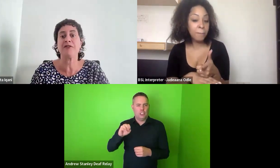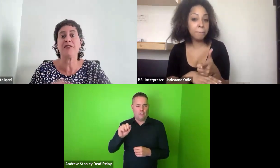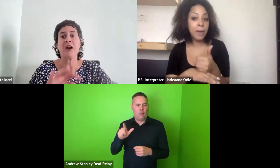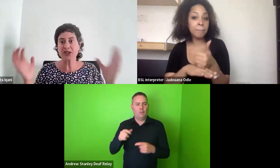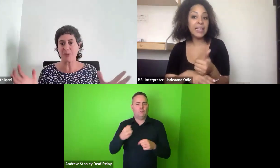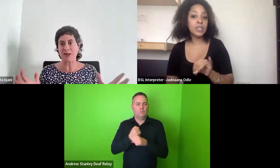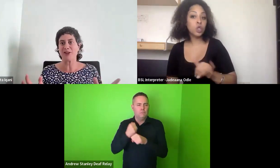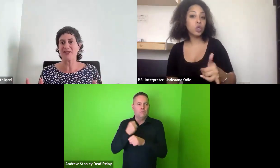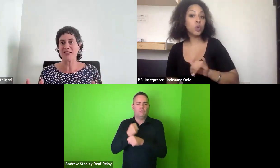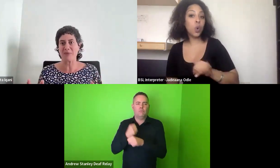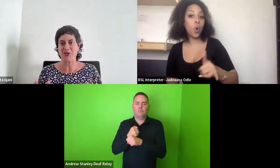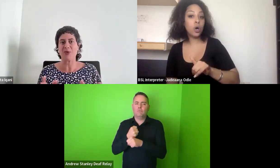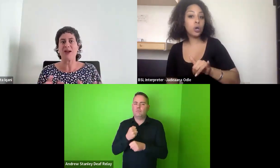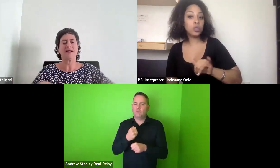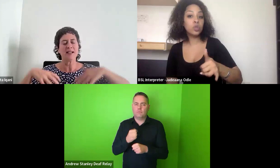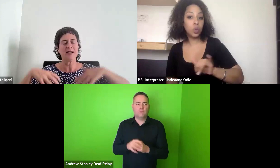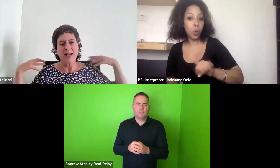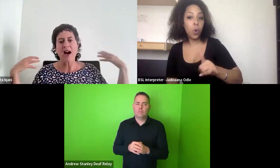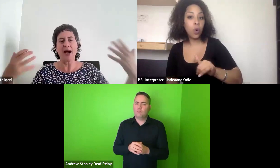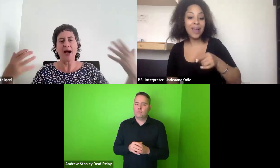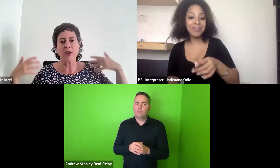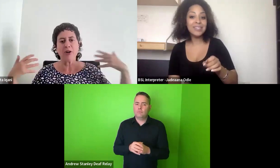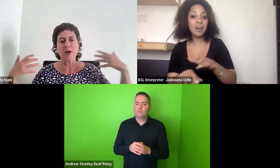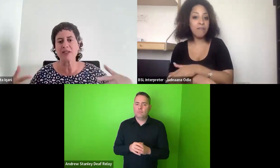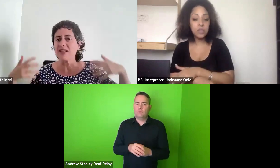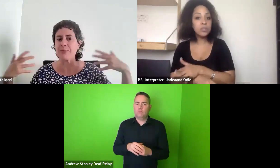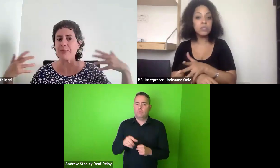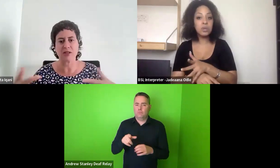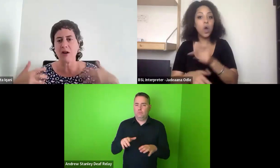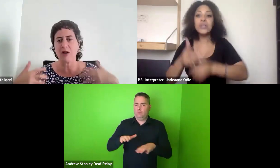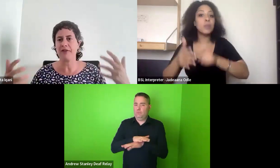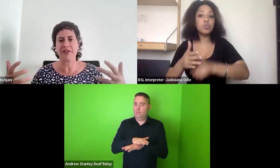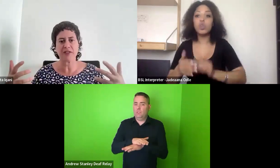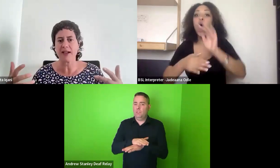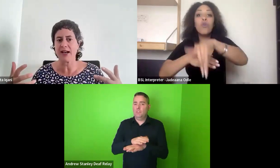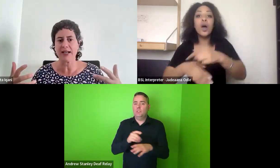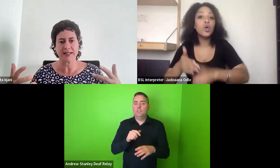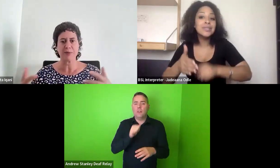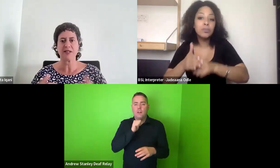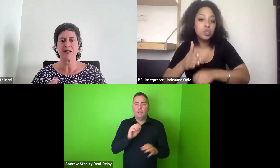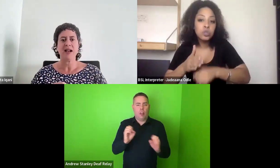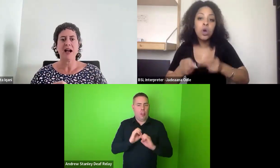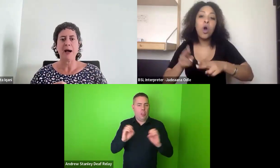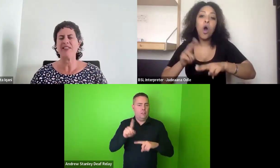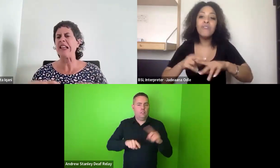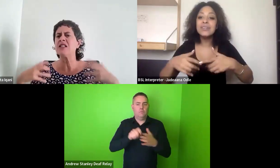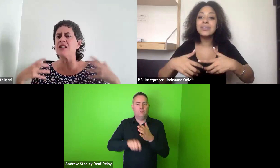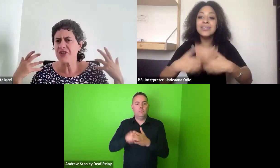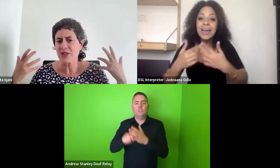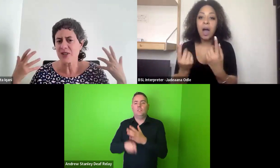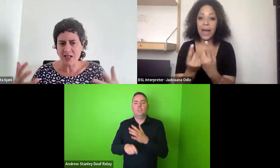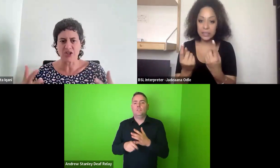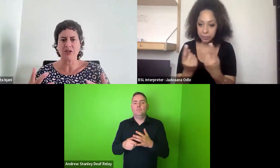America, which is very much about the consumption, right? The hyper overconsumption of tech items and